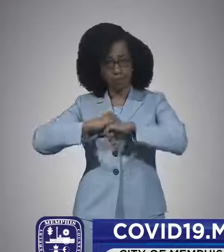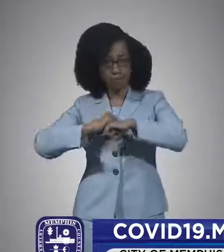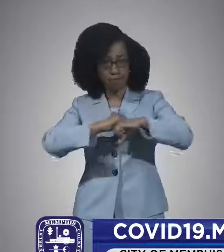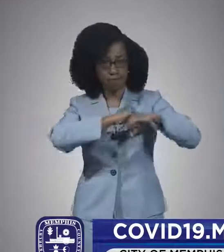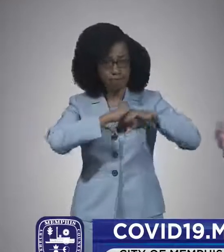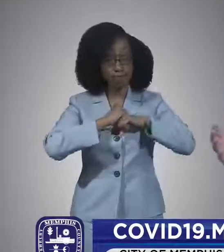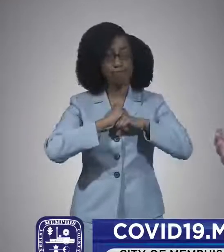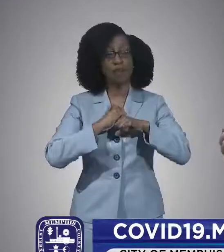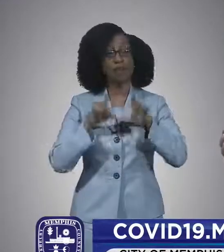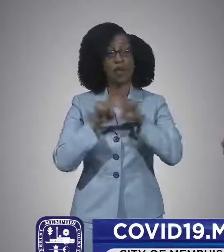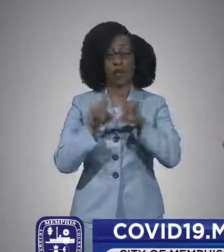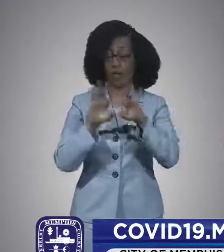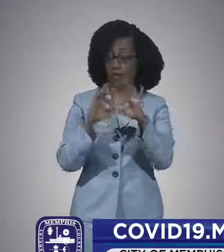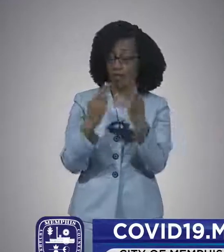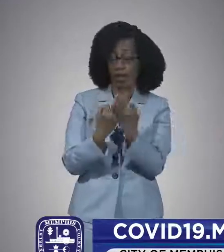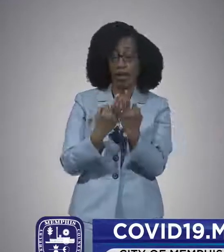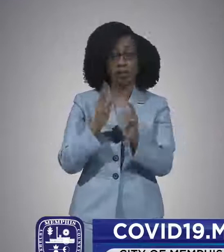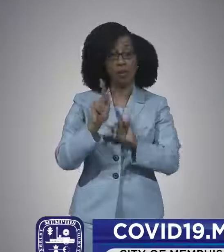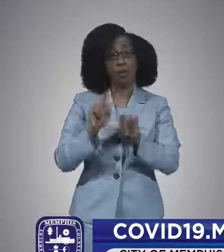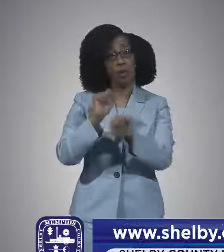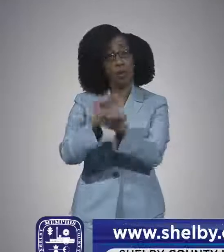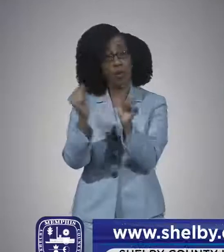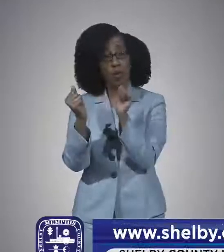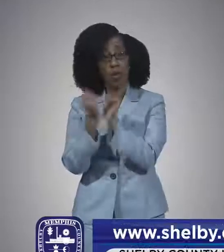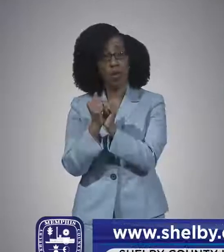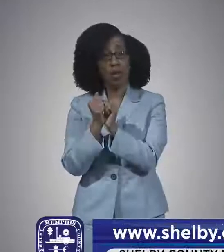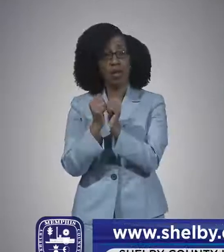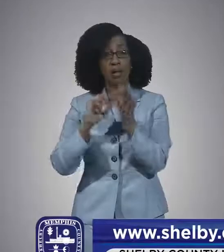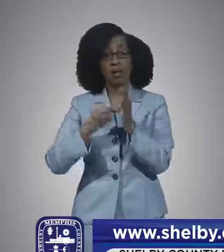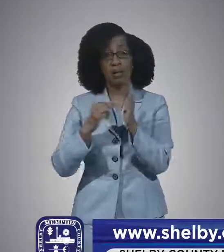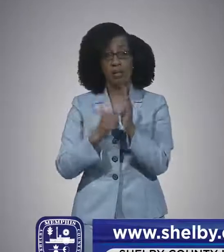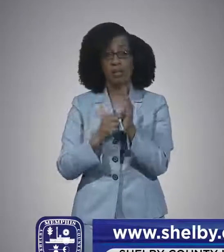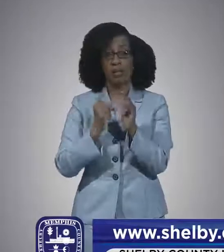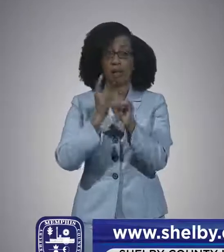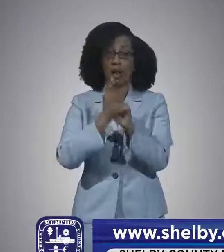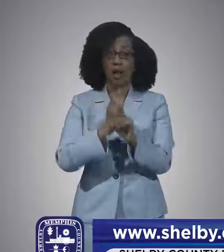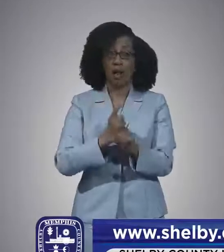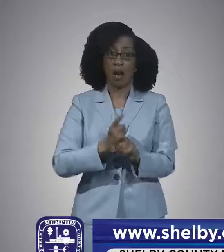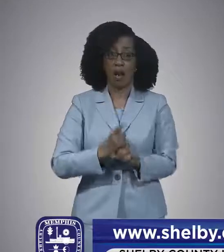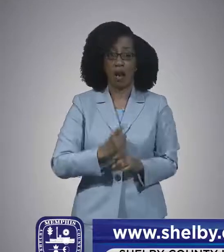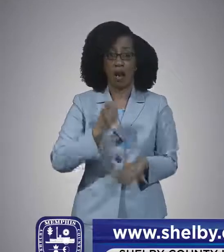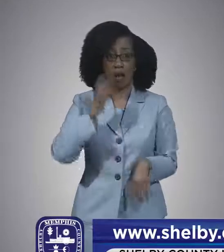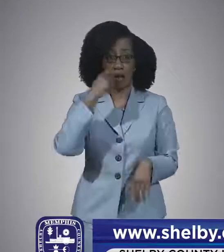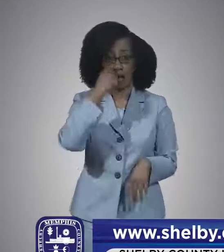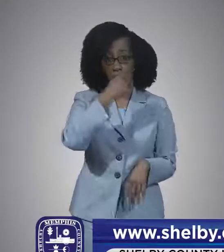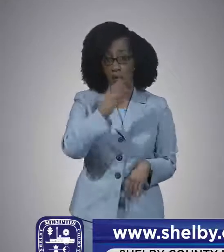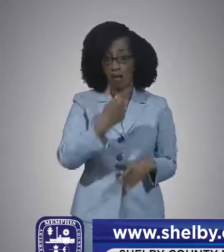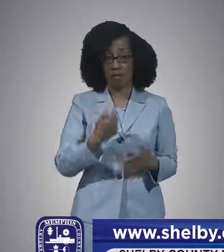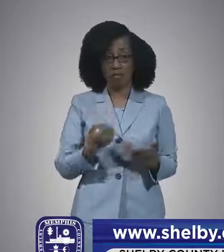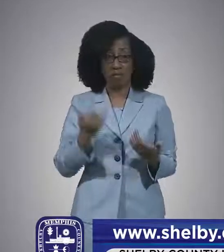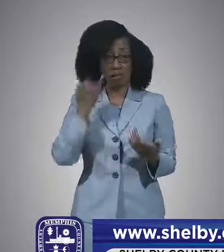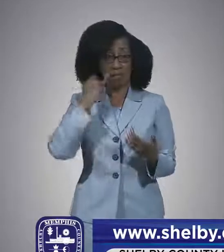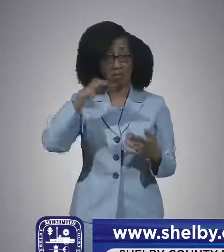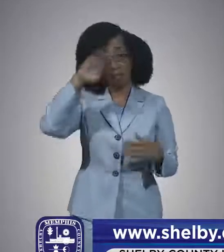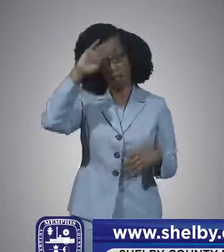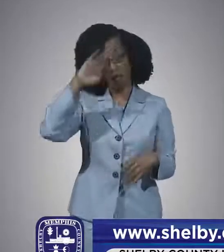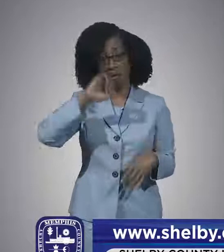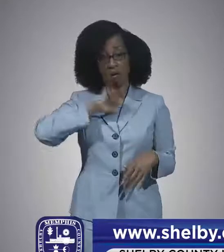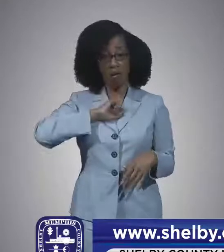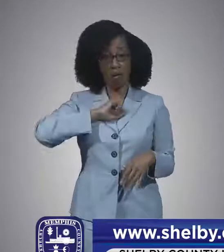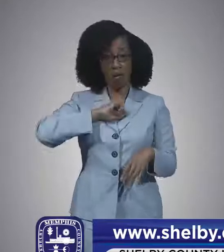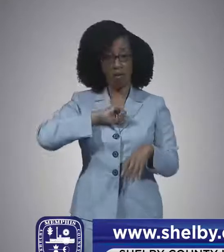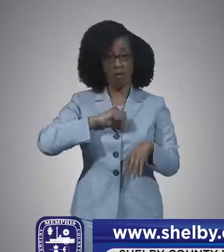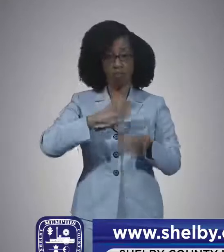your family and your coworkers means getting a test regularly, whether you are symptomatic or not, so that you know